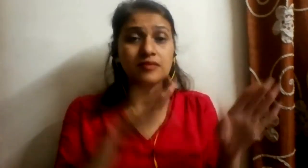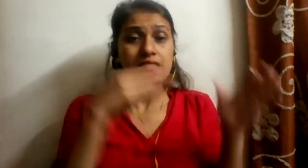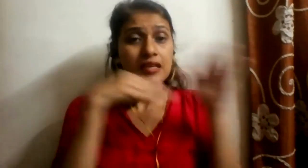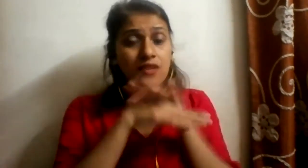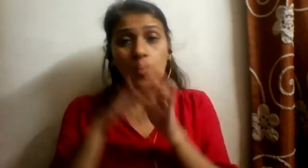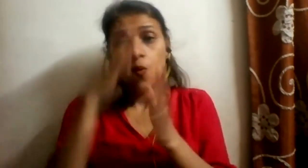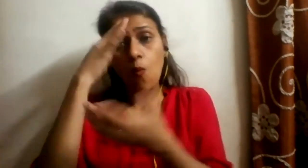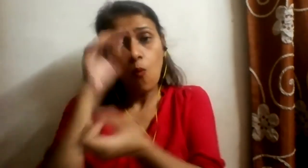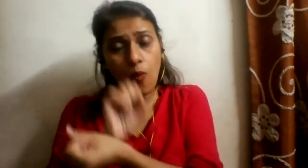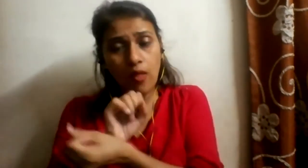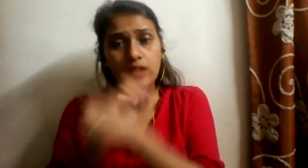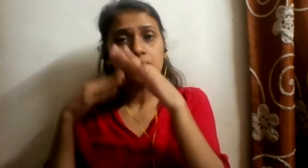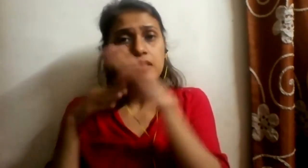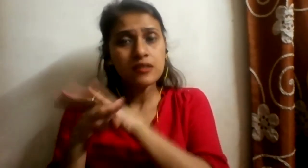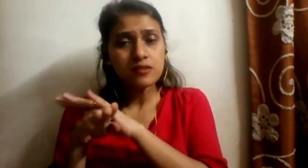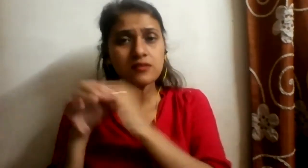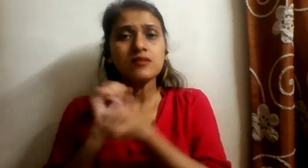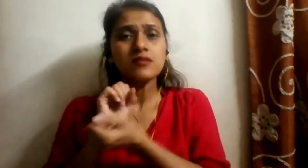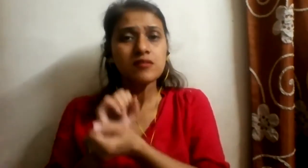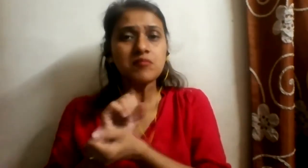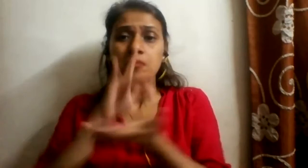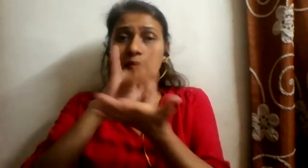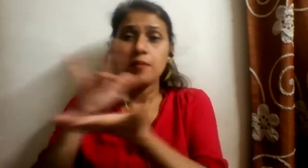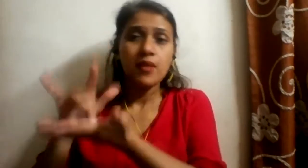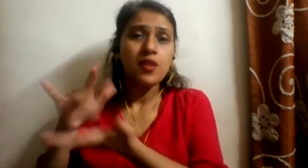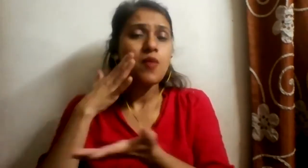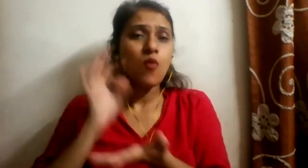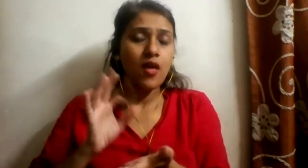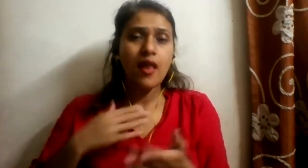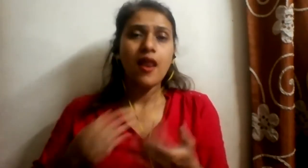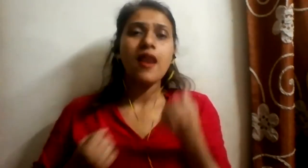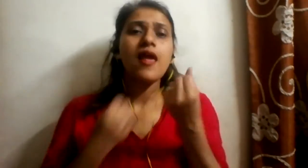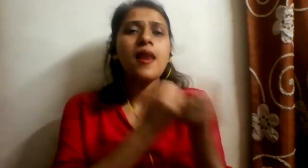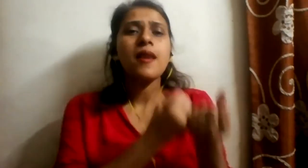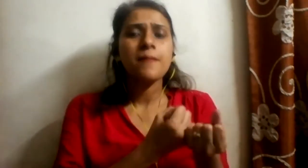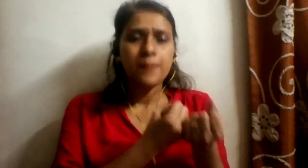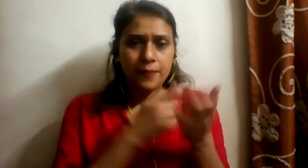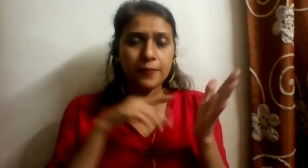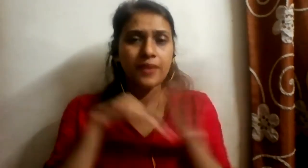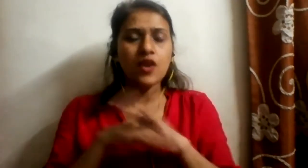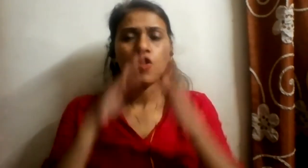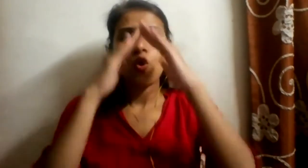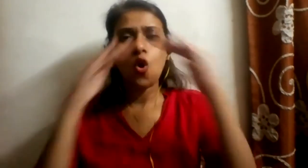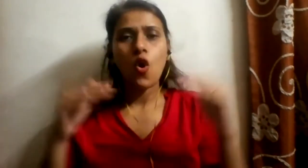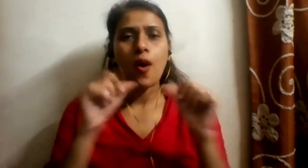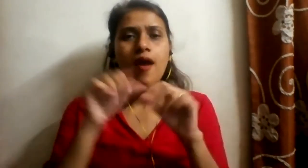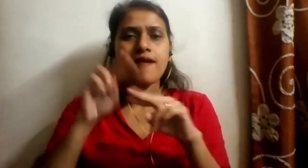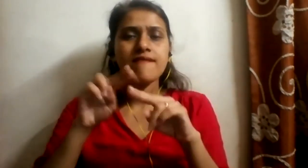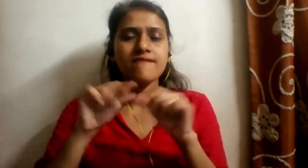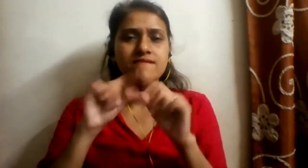jails also is an important area. I was helping the Ministry of Home Affairs in finalizing a guideline, accessibility guideline. I don't know